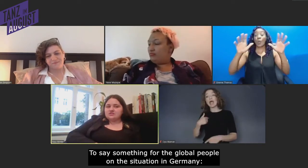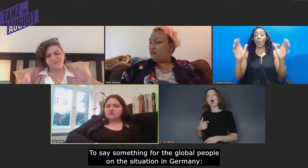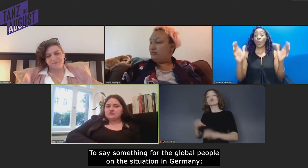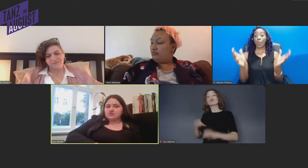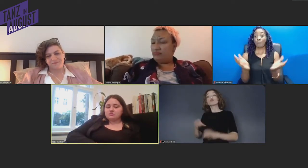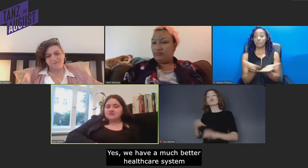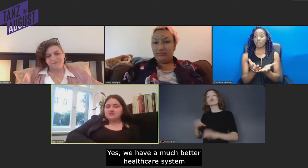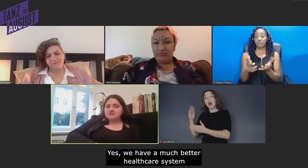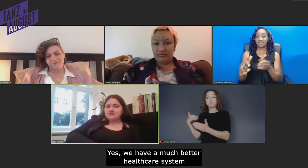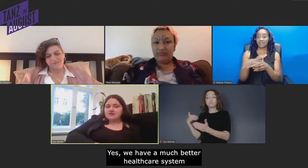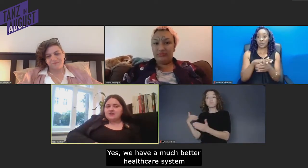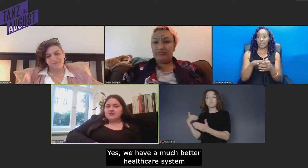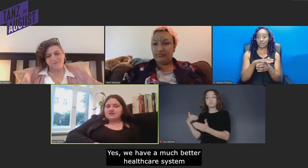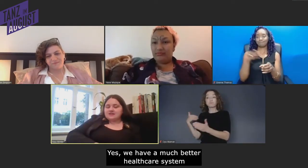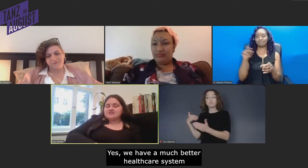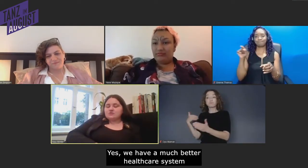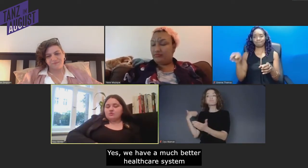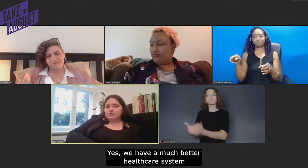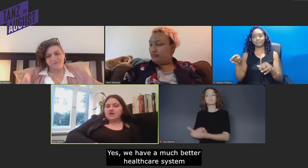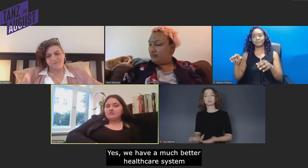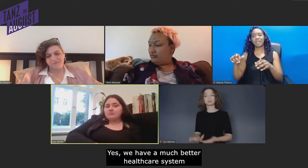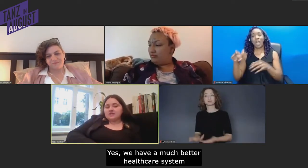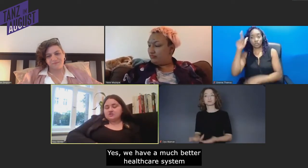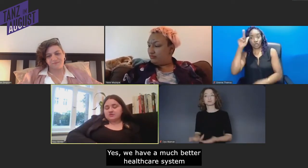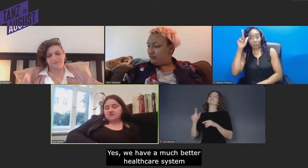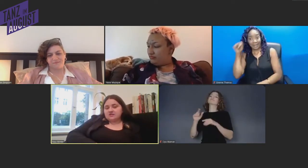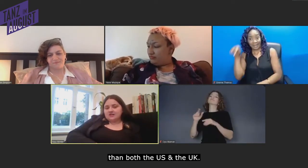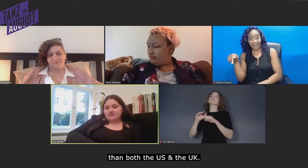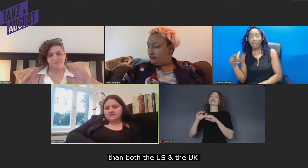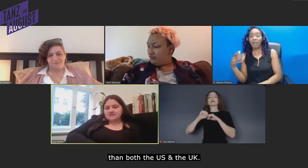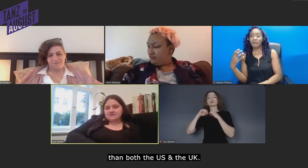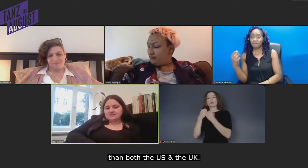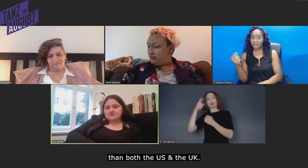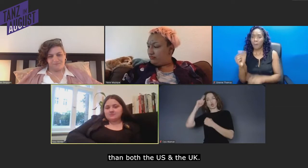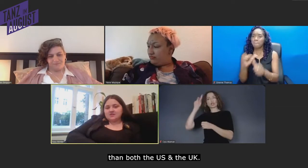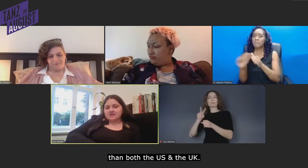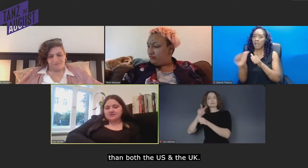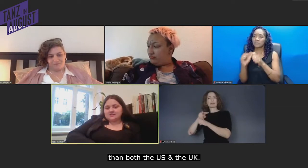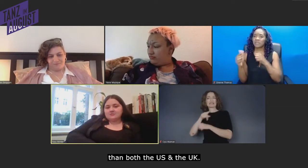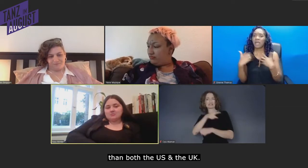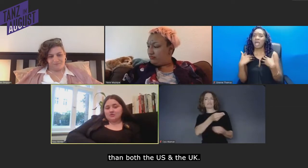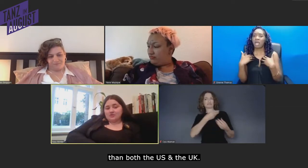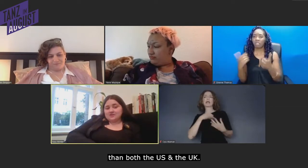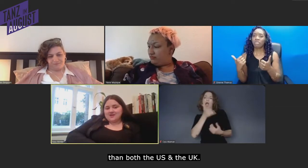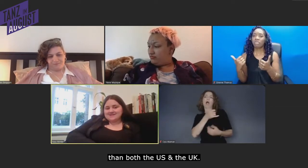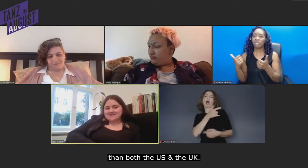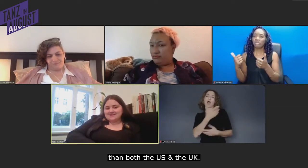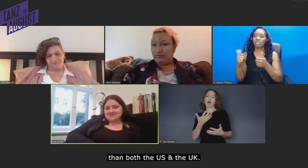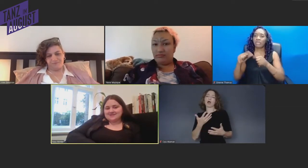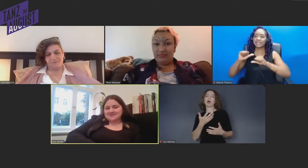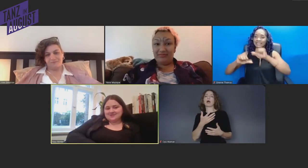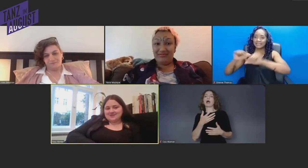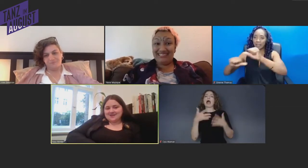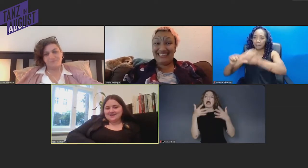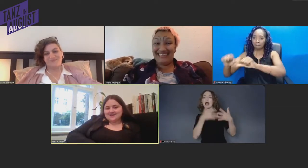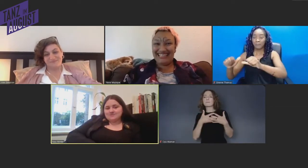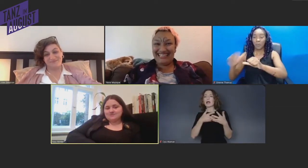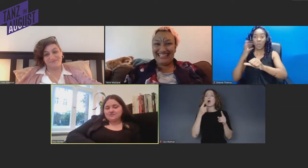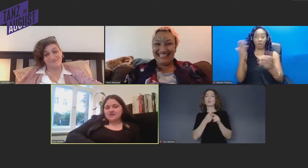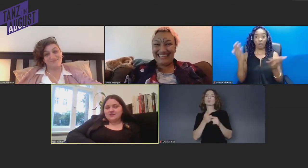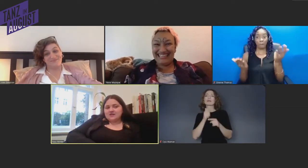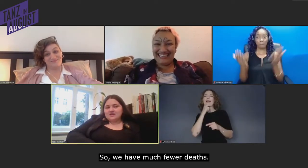situation in Germany. Yes, we have a much better healthcare system than I think both the US and the